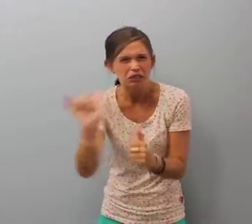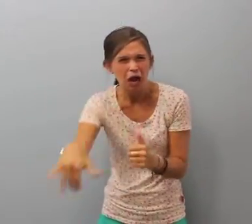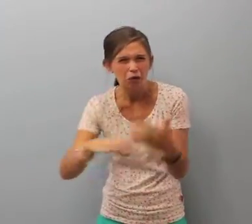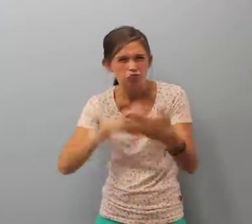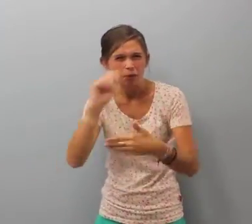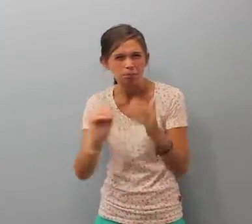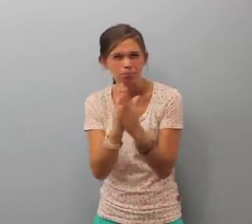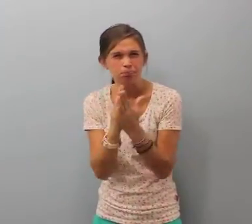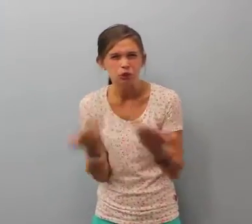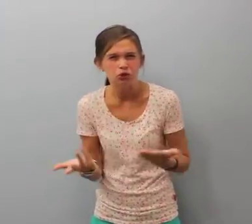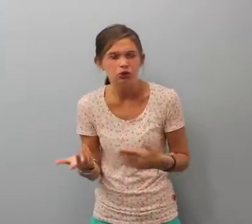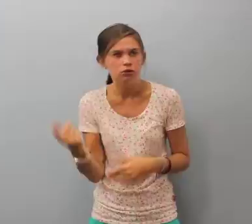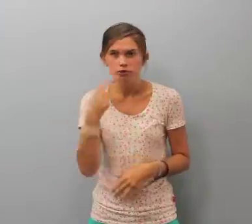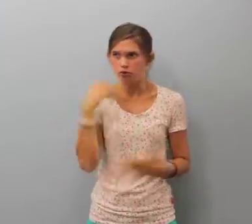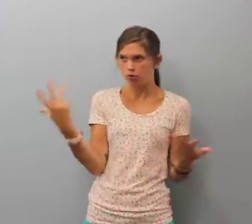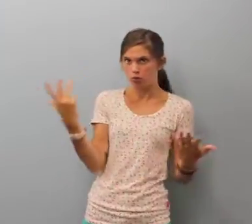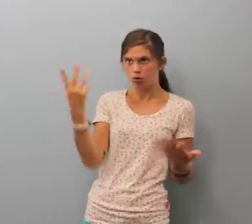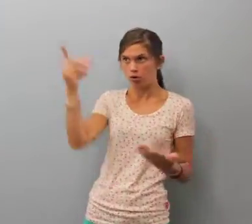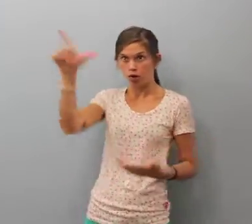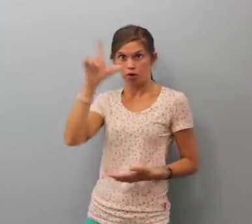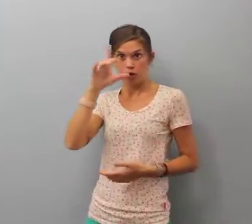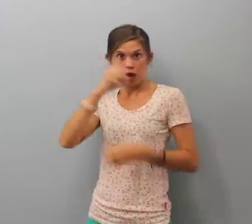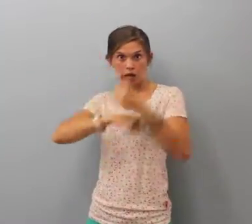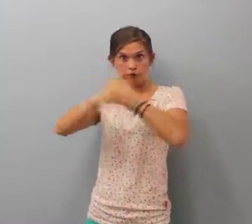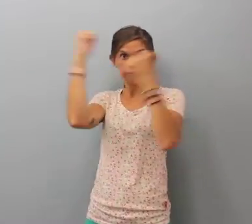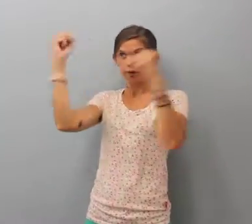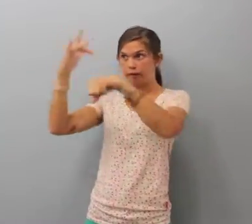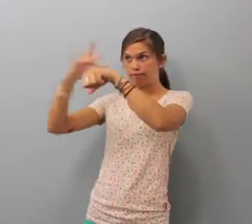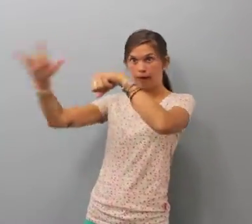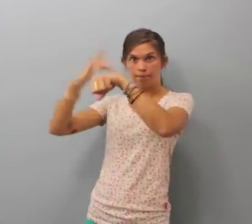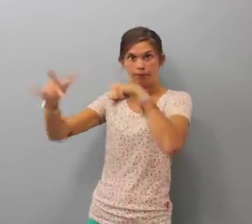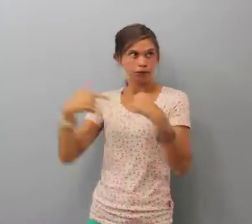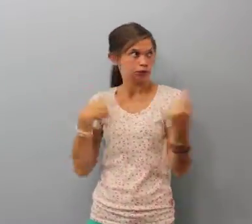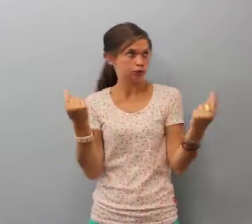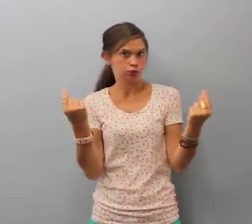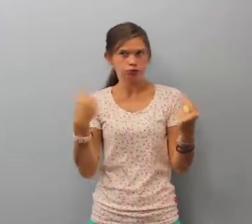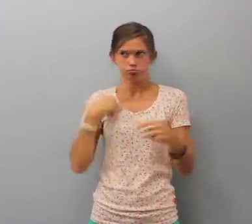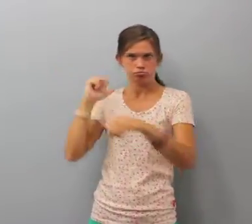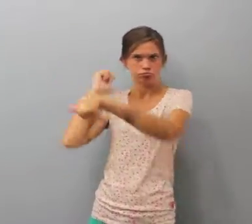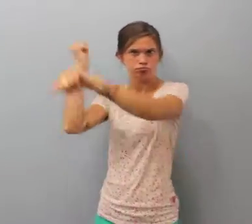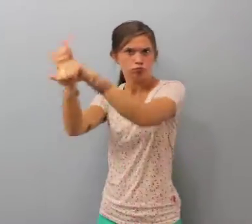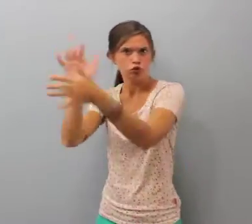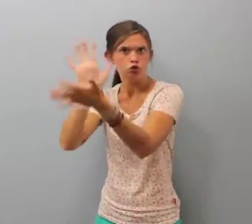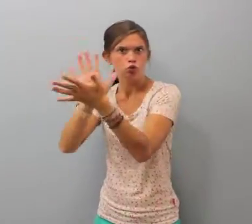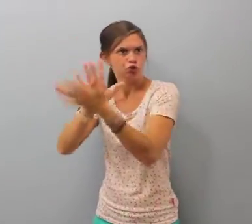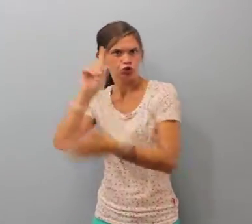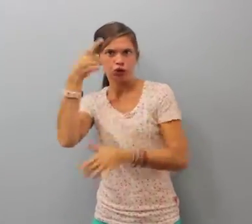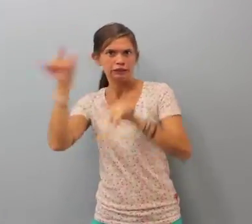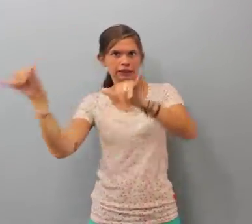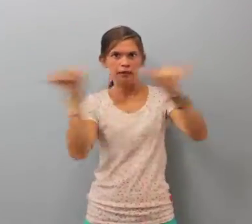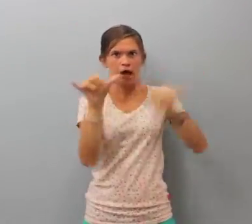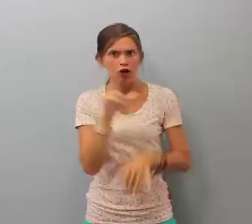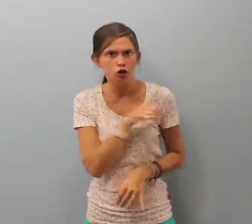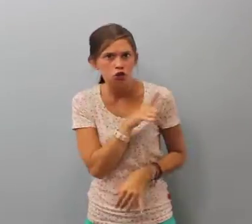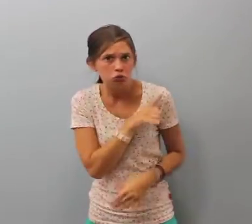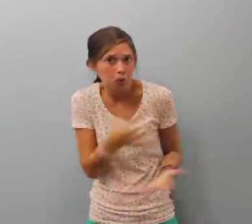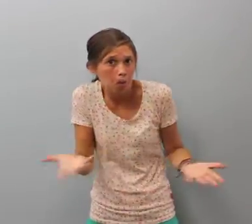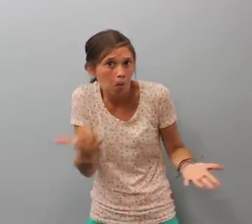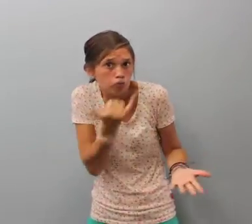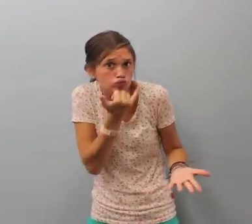I said, what would you want with a curriculum book? And he said, well, if I was stuck on an island, why